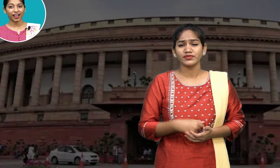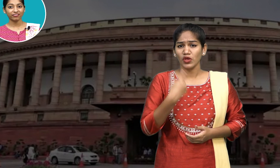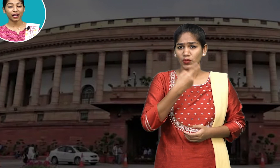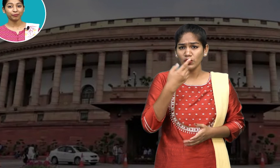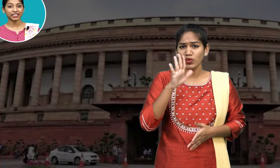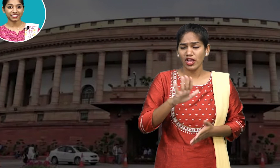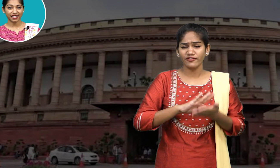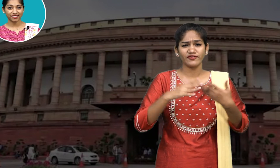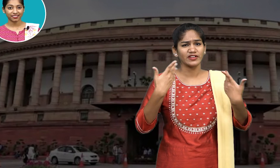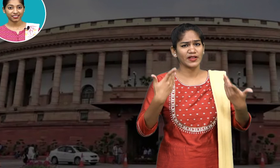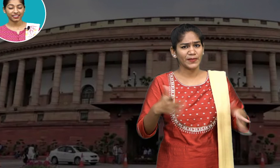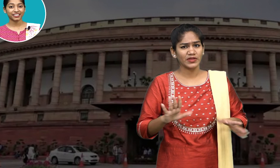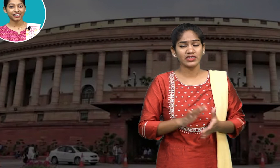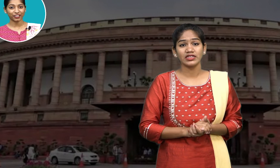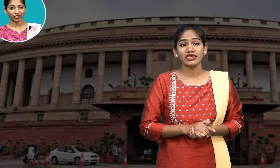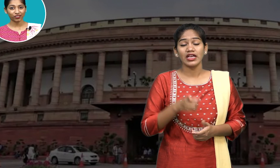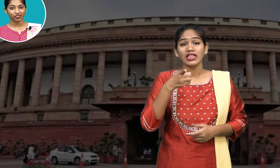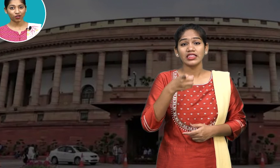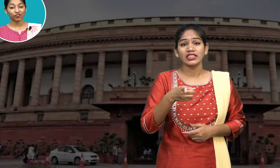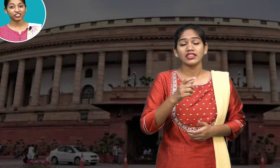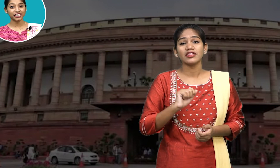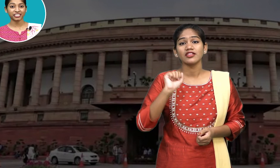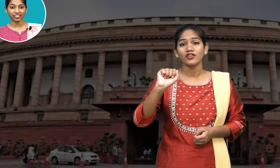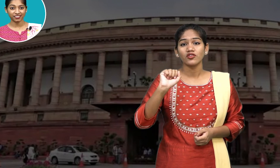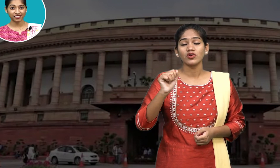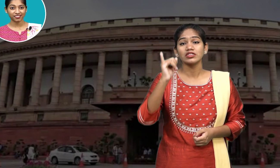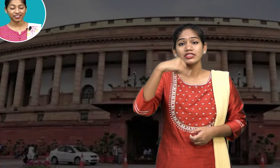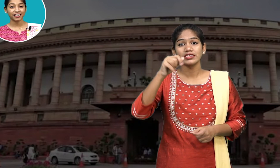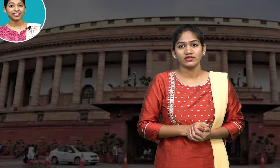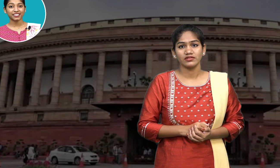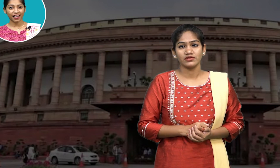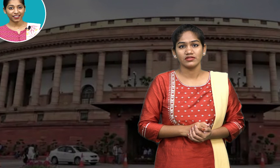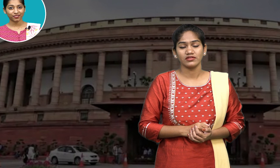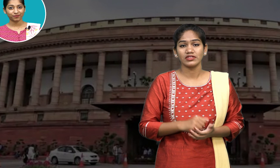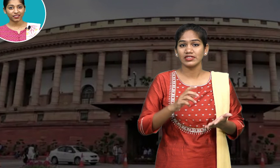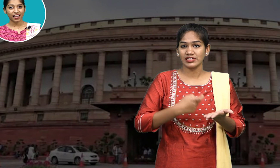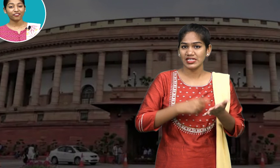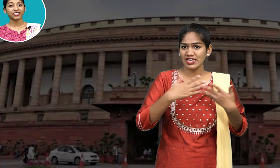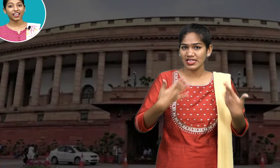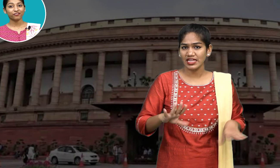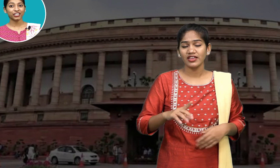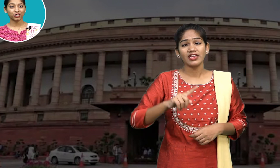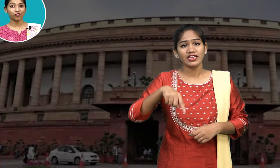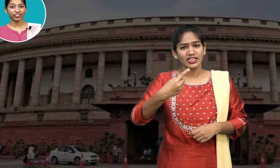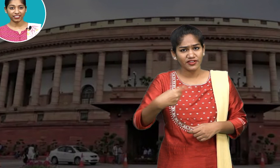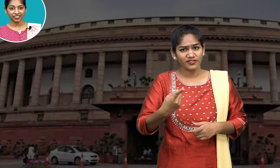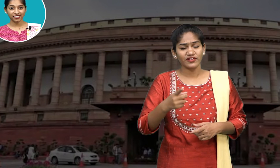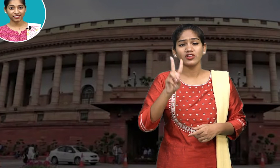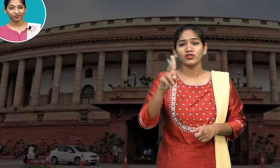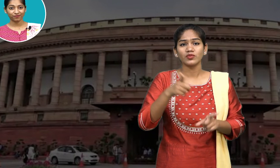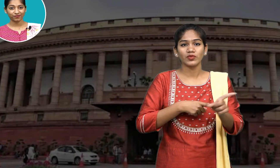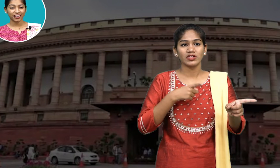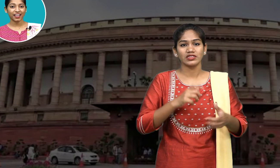who have completed their tenure of 6 years retire after every 2